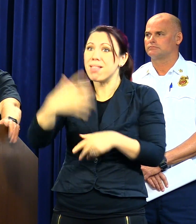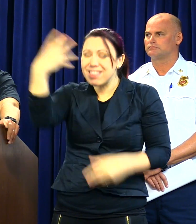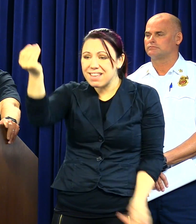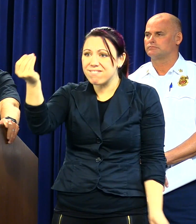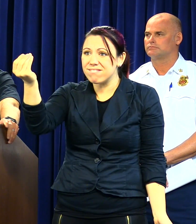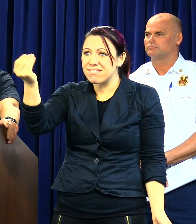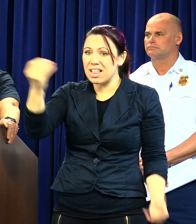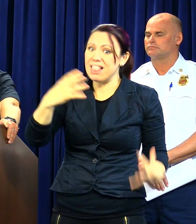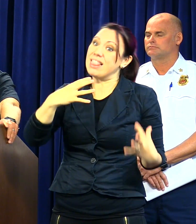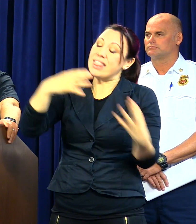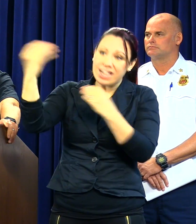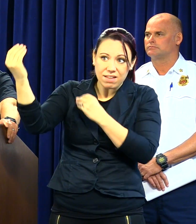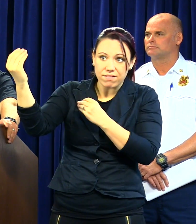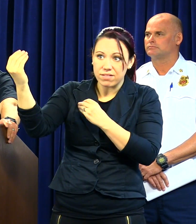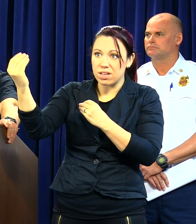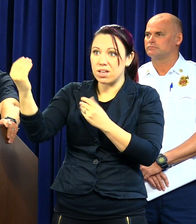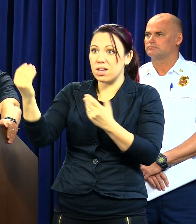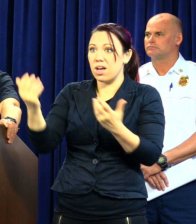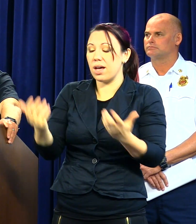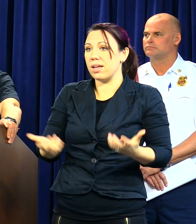Leave. I mean, you know,